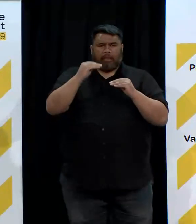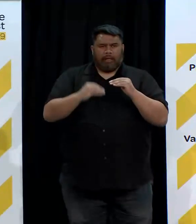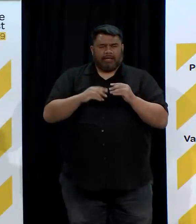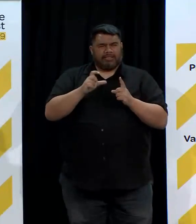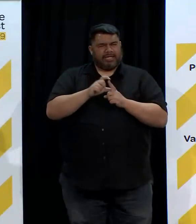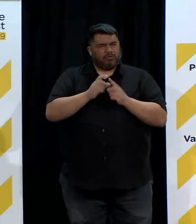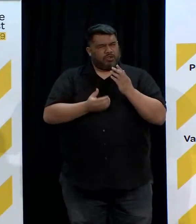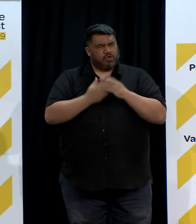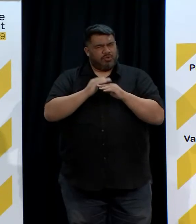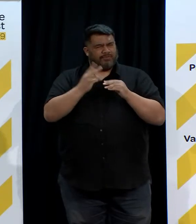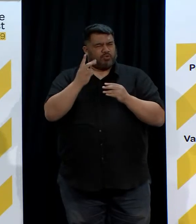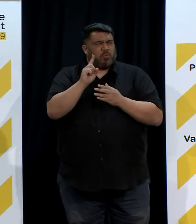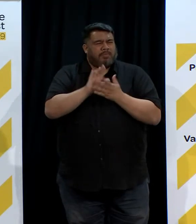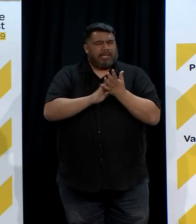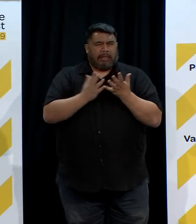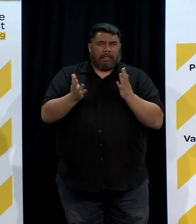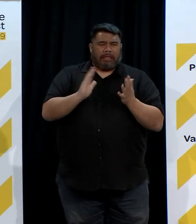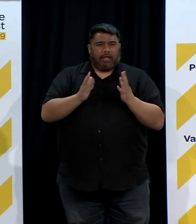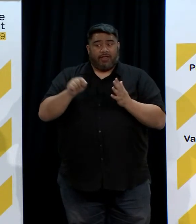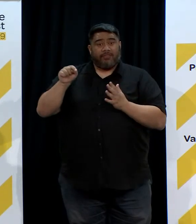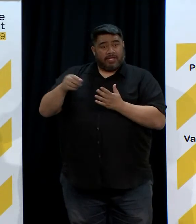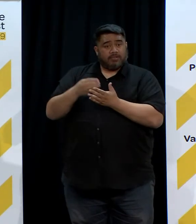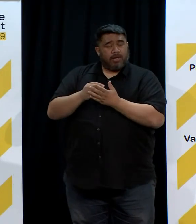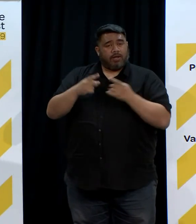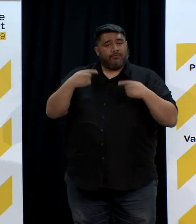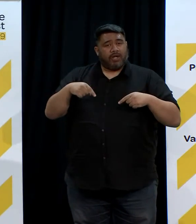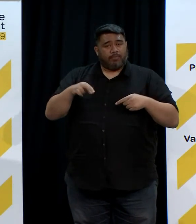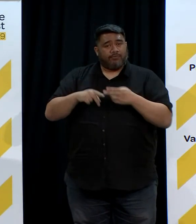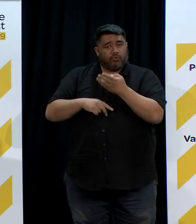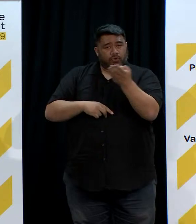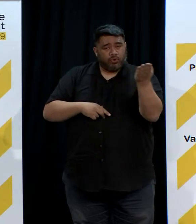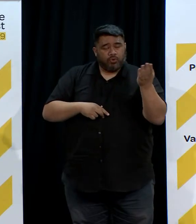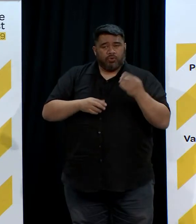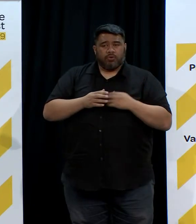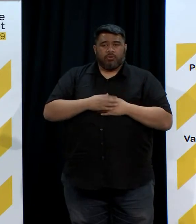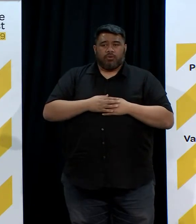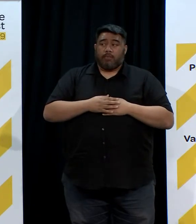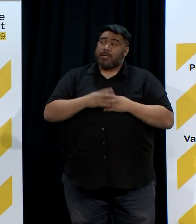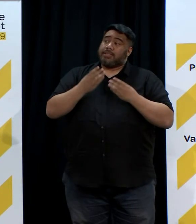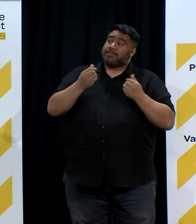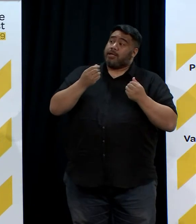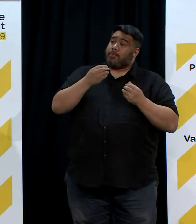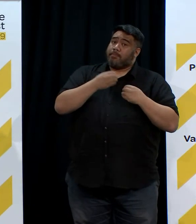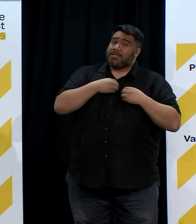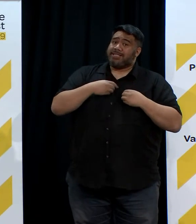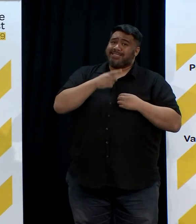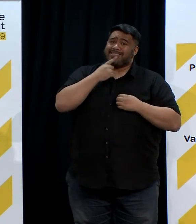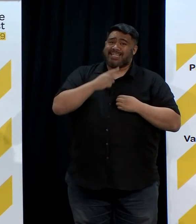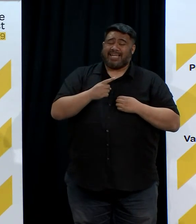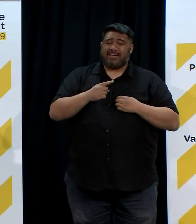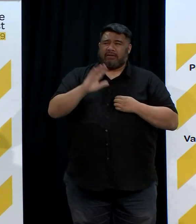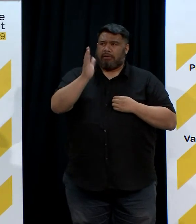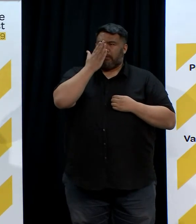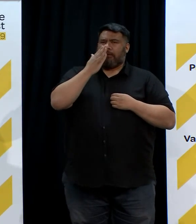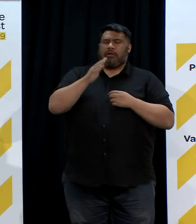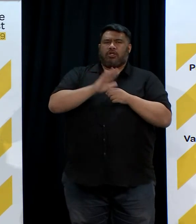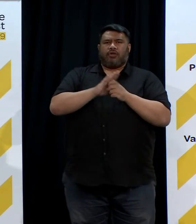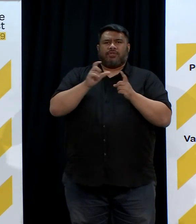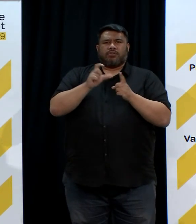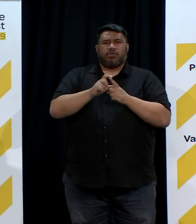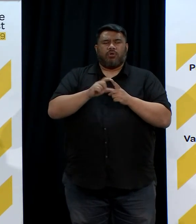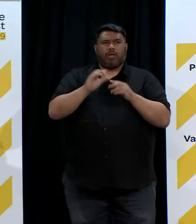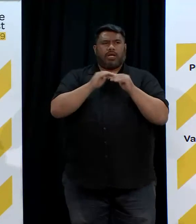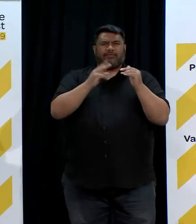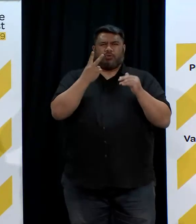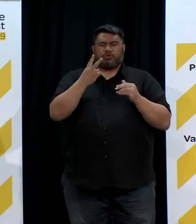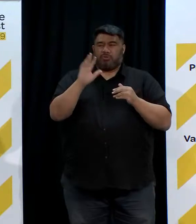2, this is something that they will be able to get. And businesses say that they were blindsided by level 2.5 or the Delta 2 because